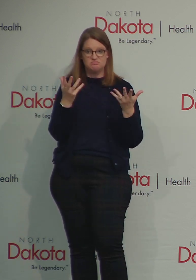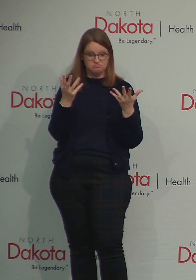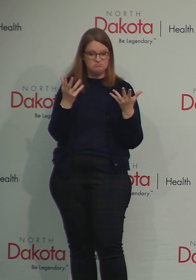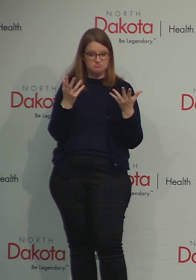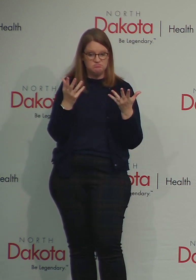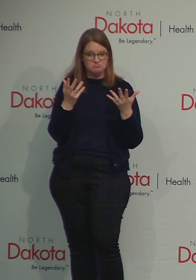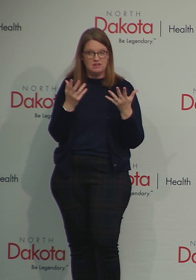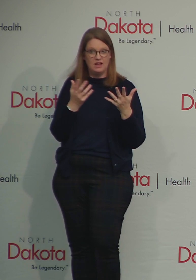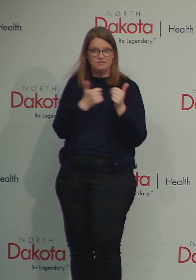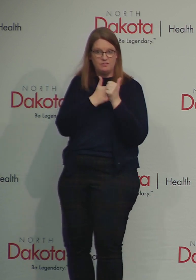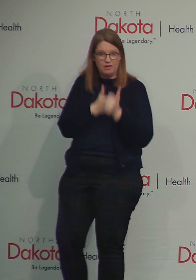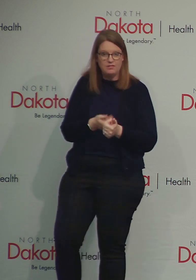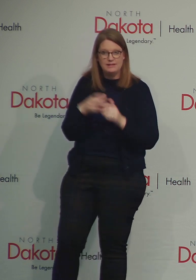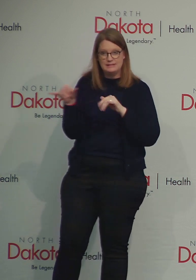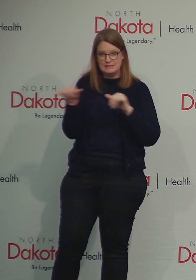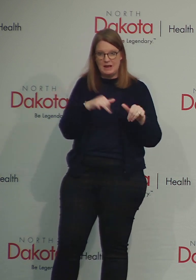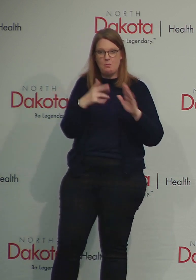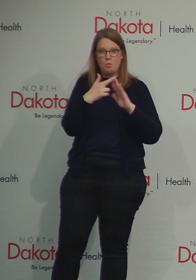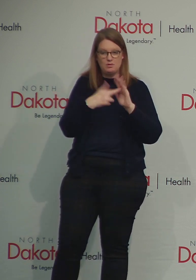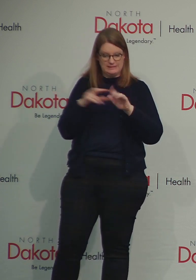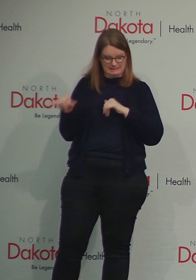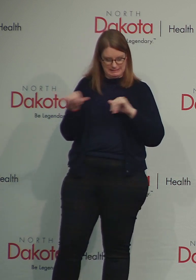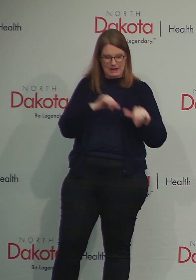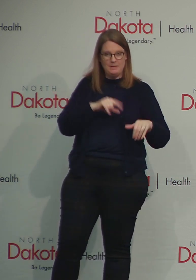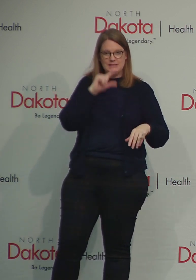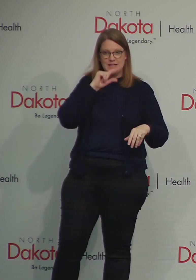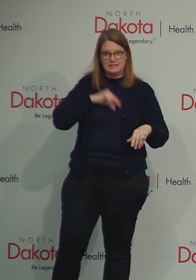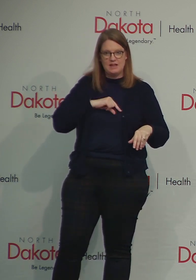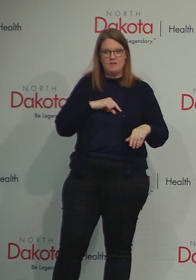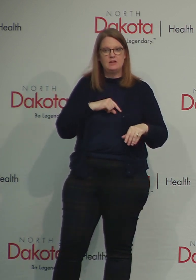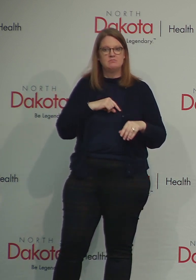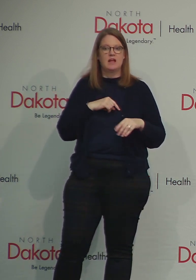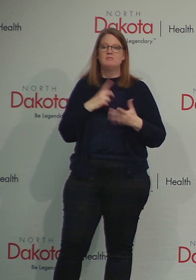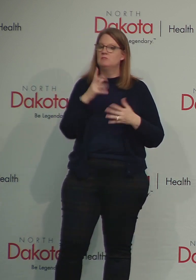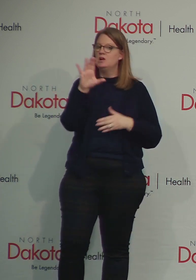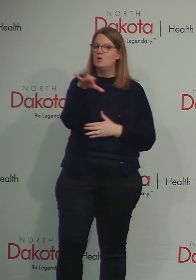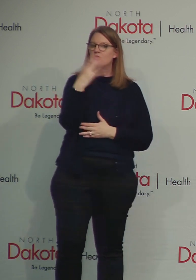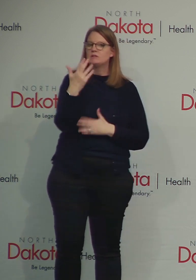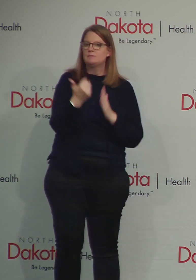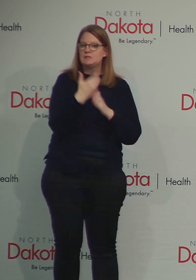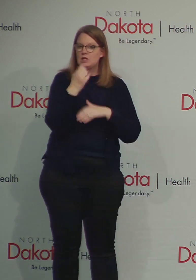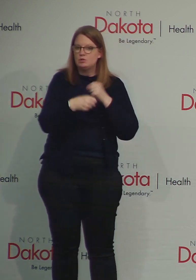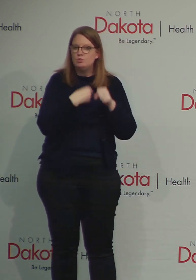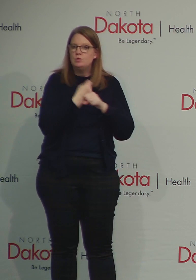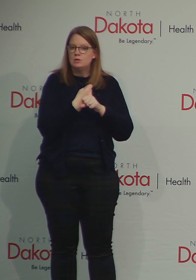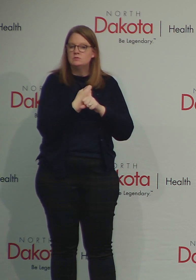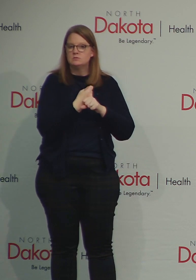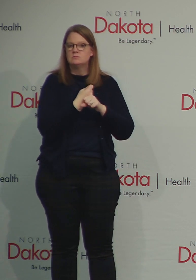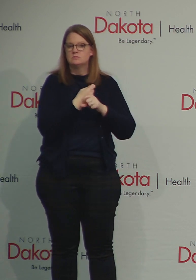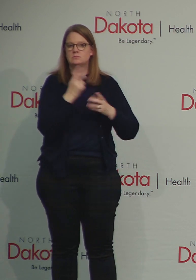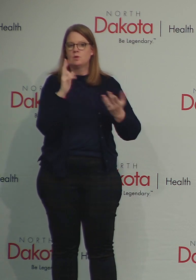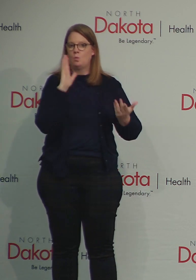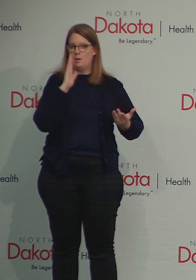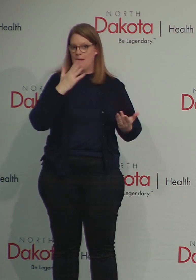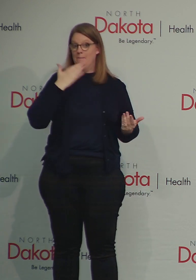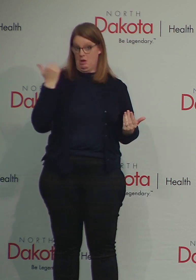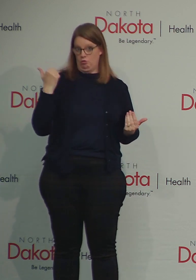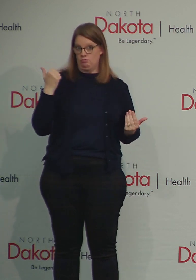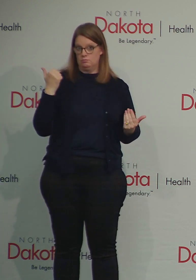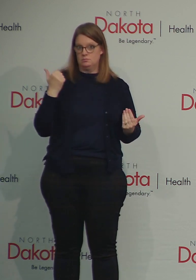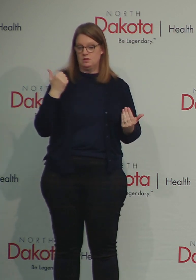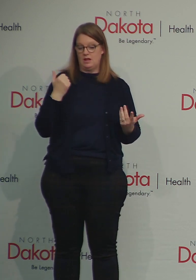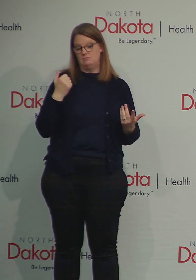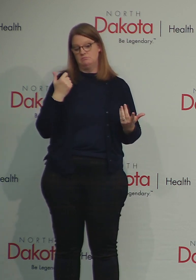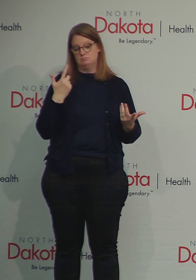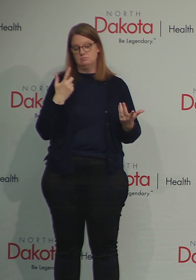if we can do that, and even better, we're going to get through Christmas and New Year's and be among the states that is going